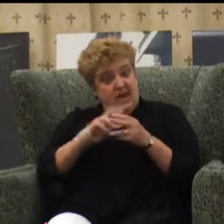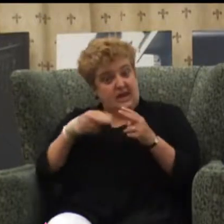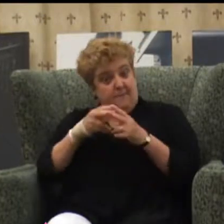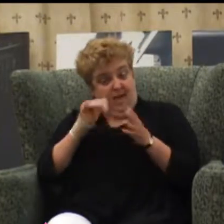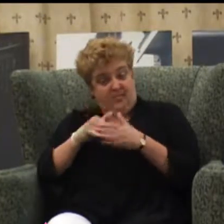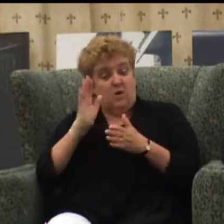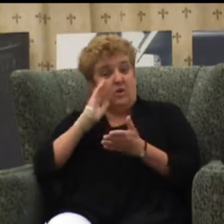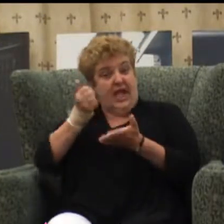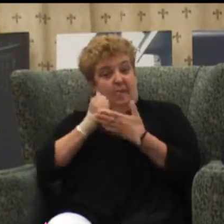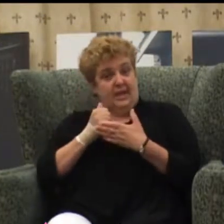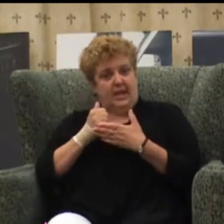have a relationship with alcohol.